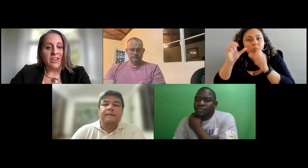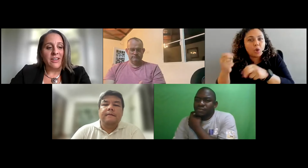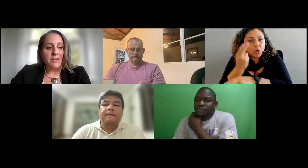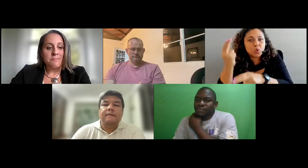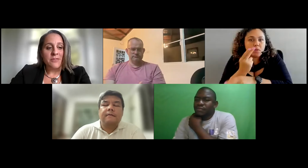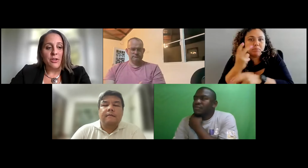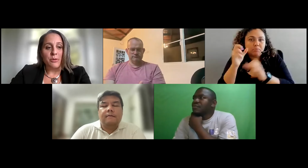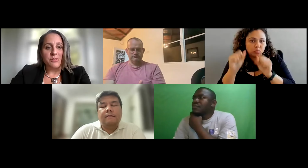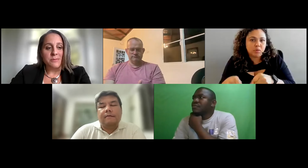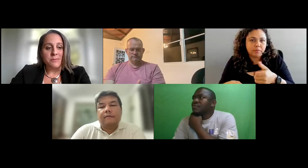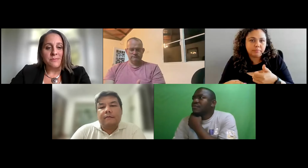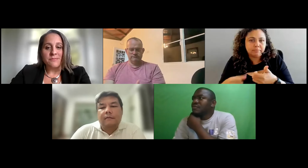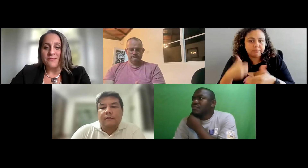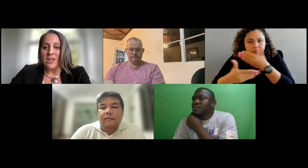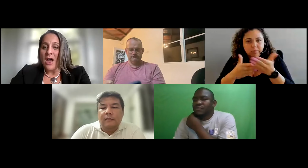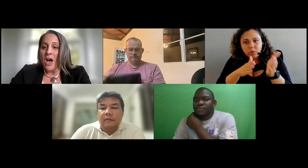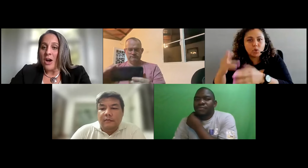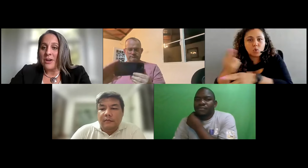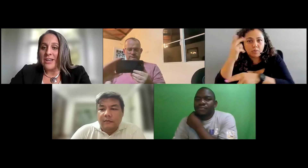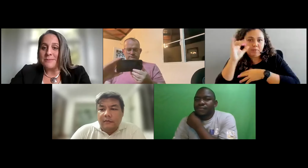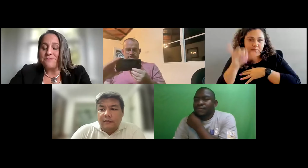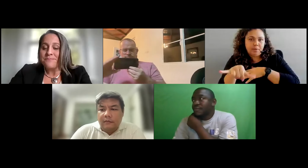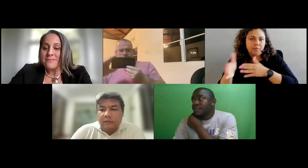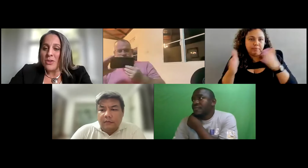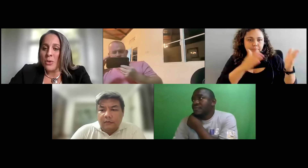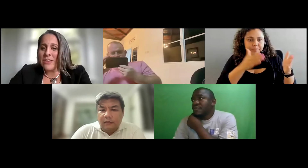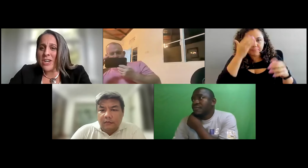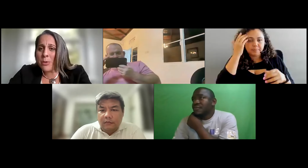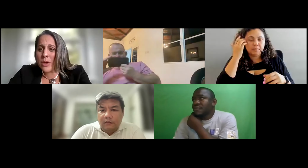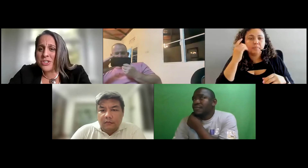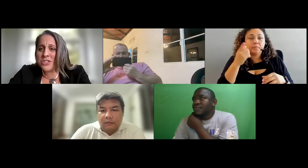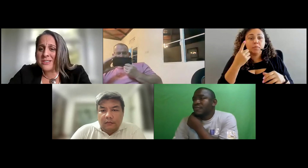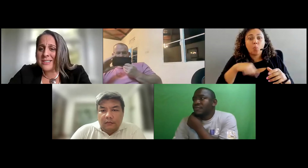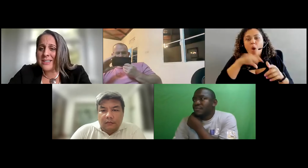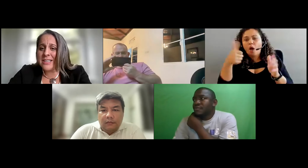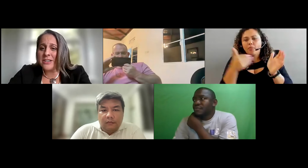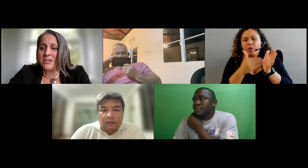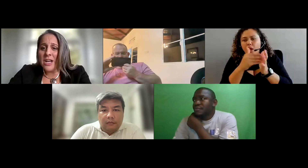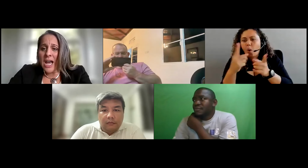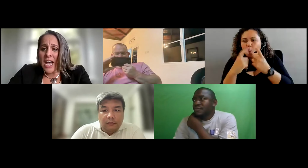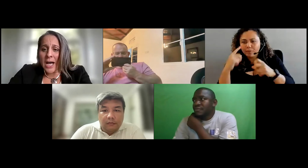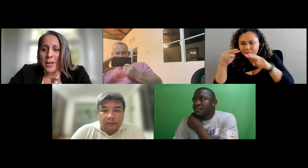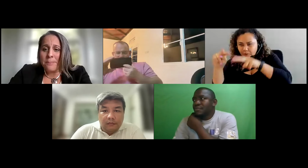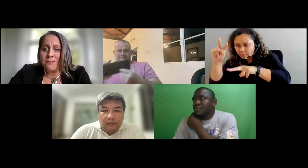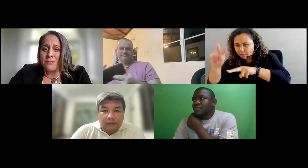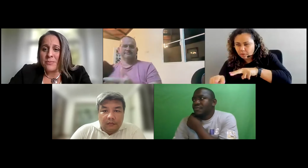really uptake and use. All right. We have a couple questions in here.